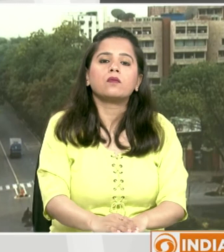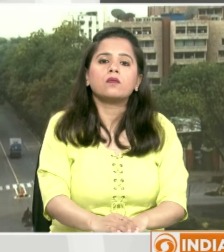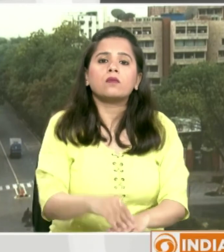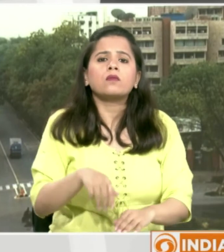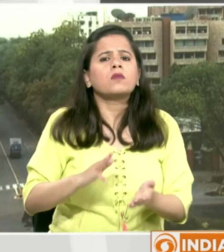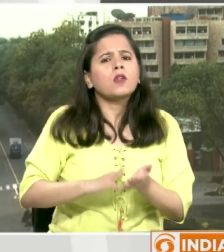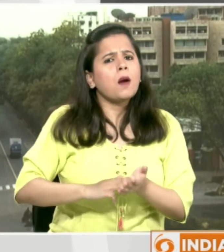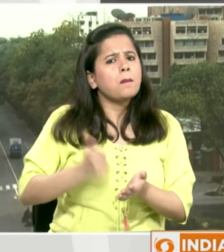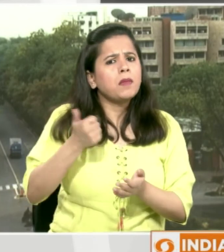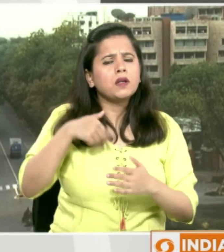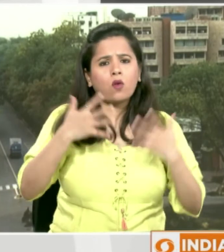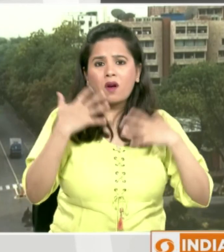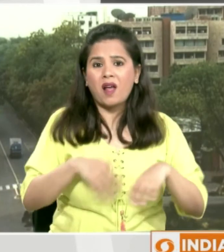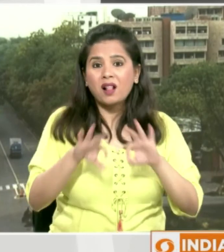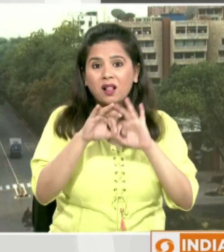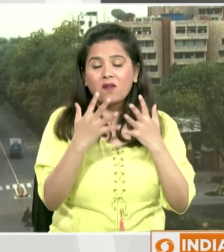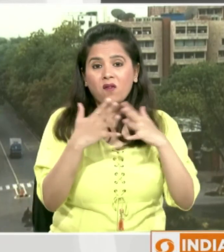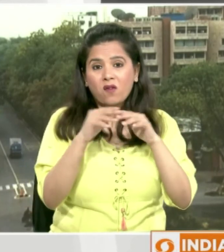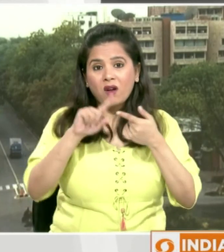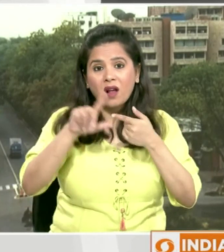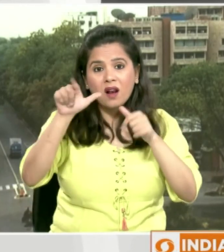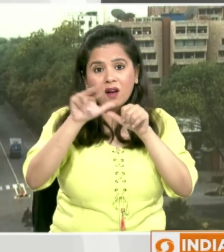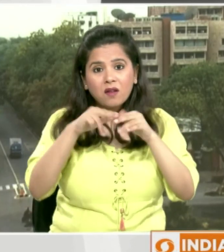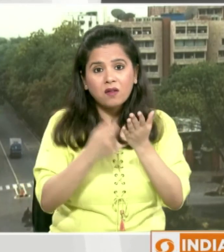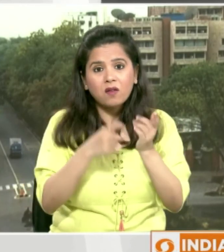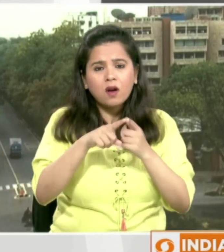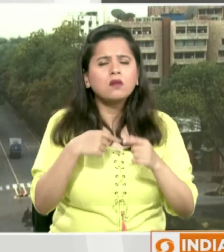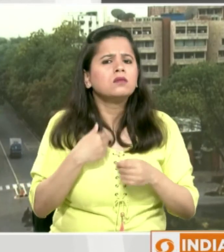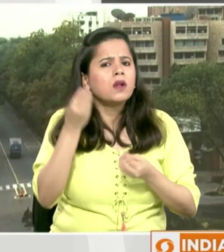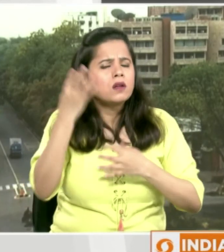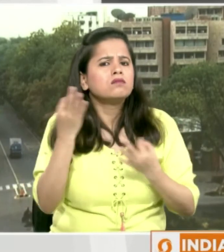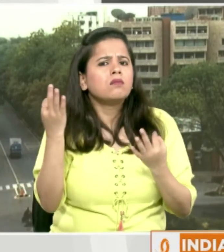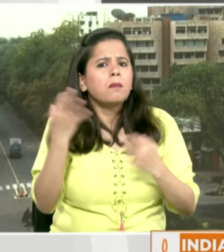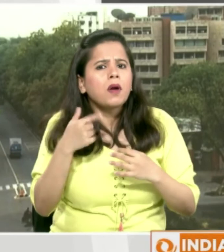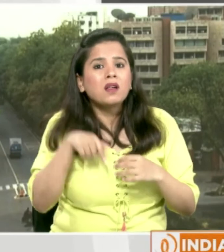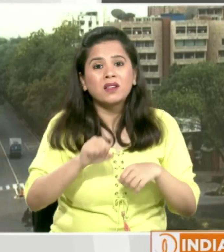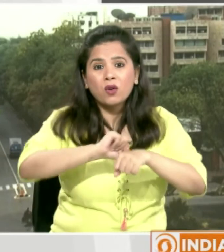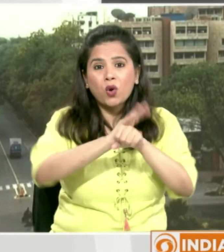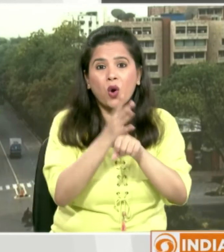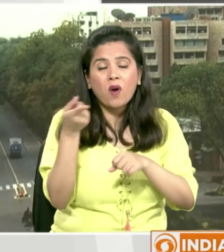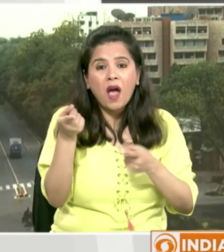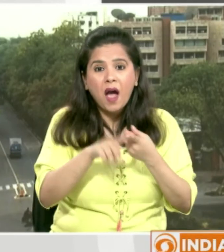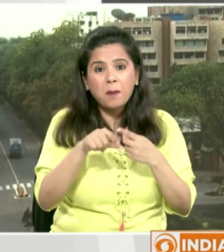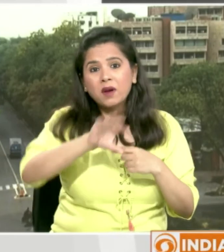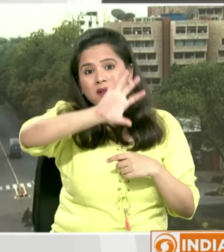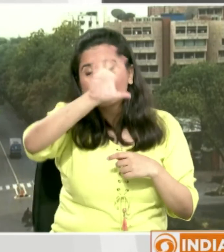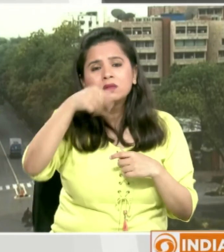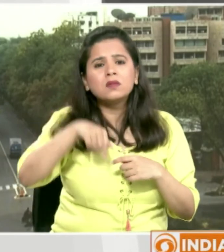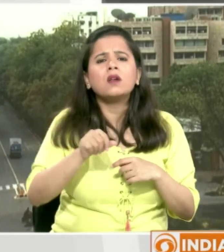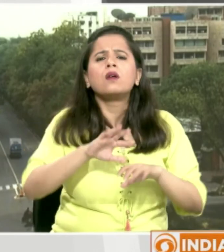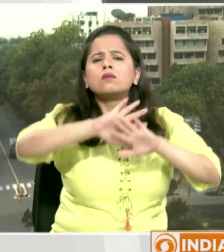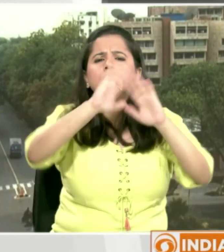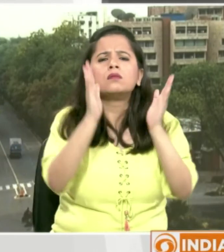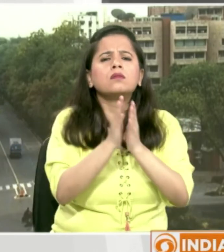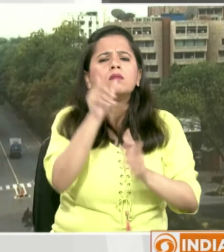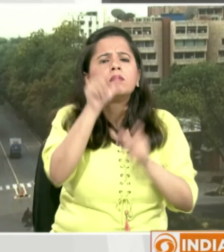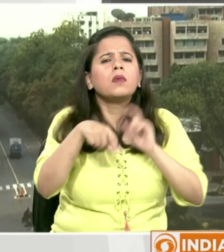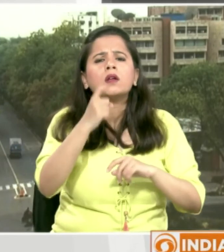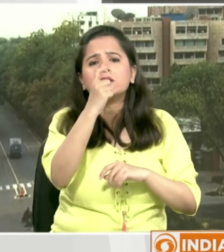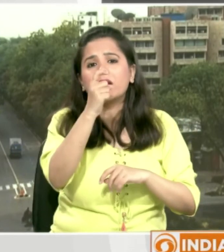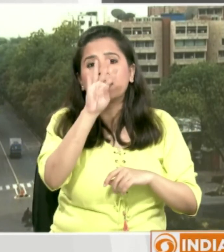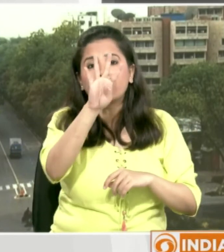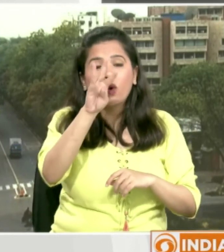As per the Ministry of Health and Family Welfare's latest update on the COVID-19 cases in the country, the total number of confirmed cases in